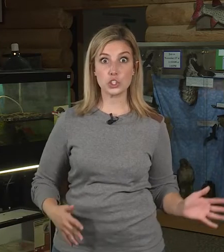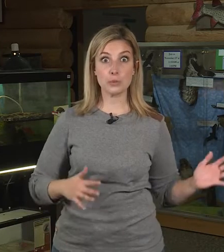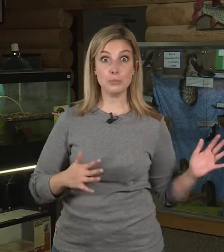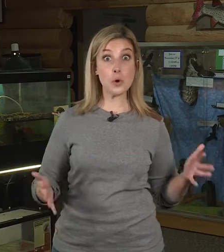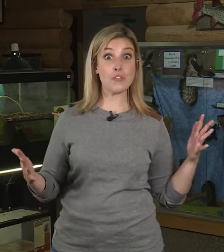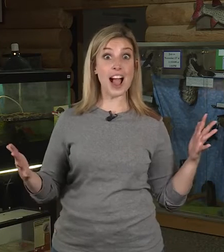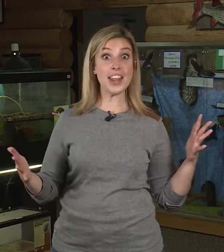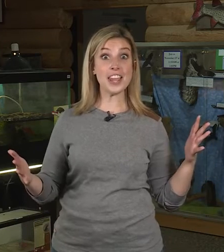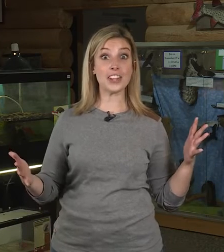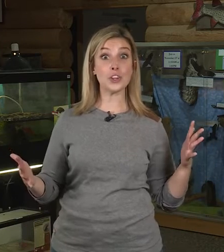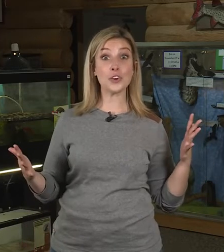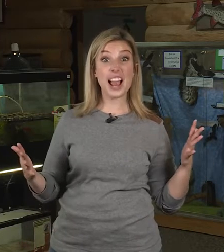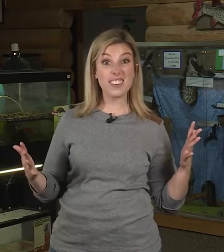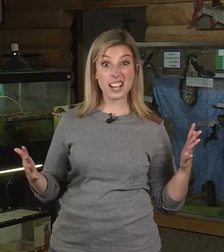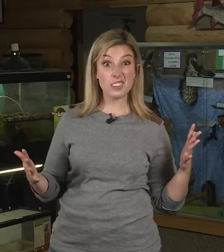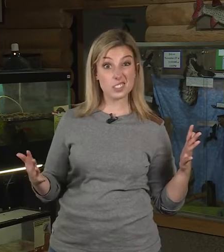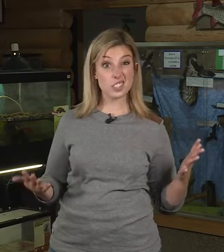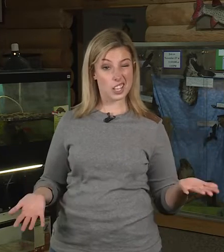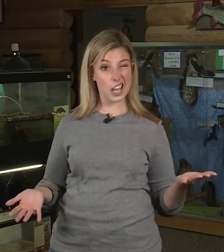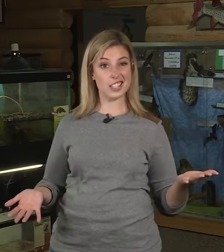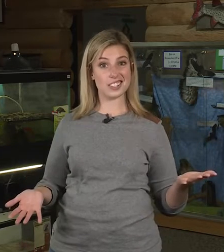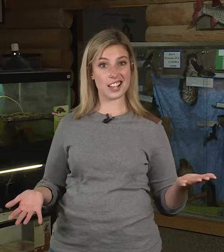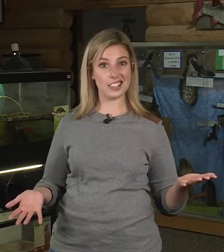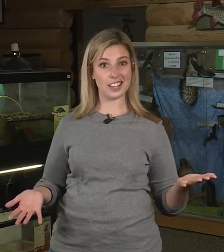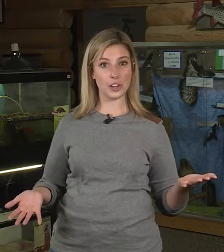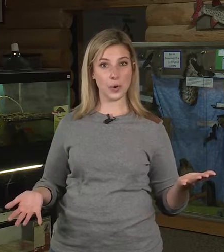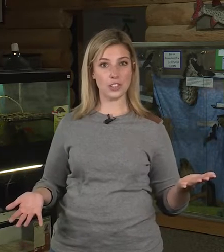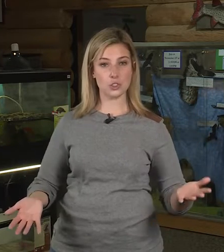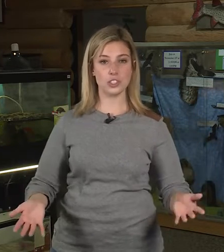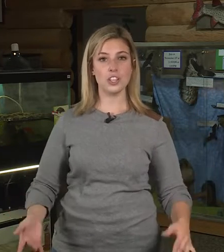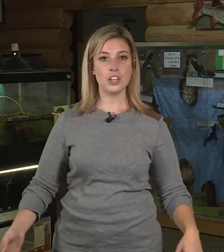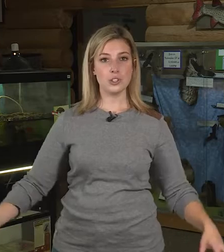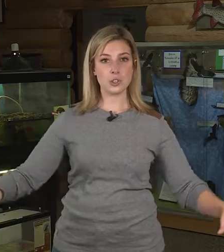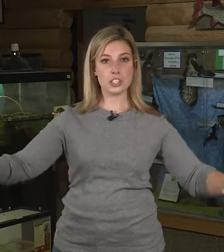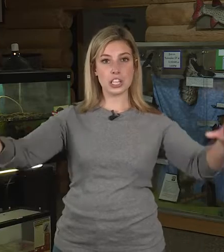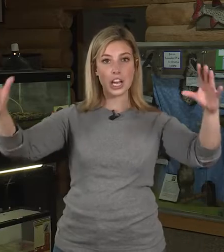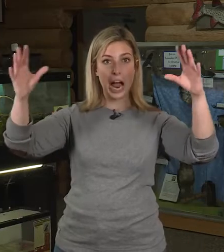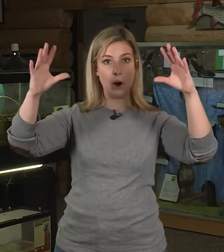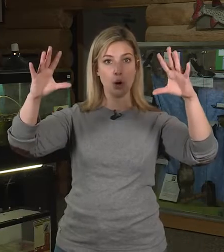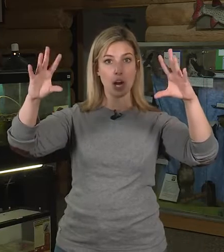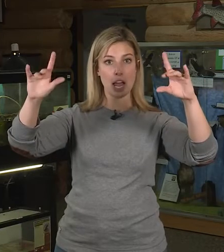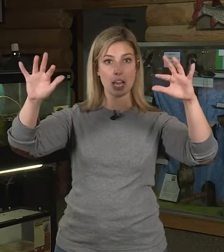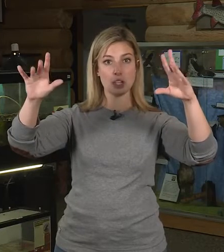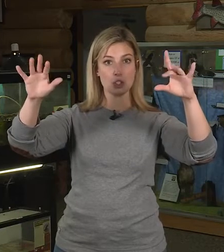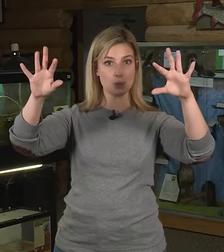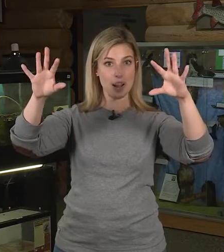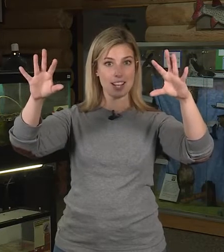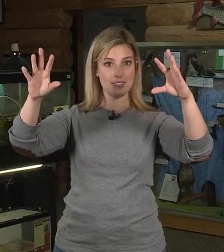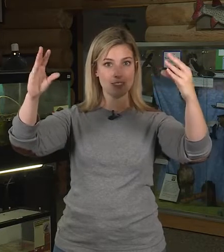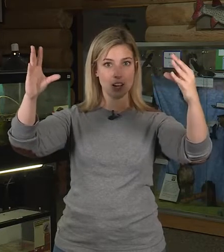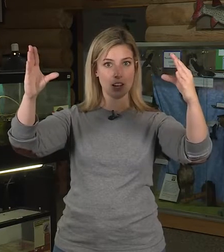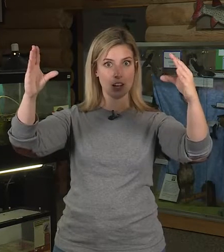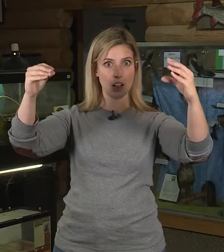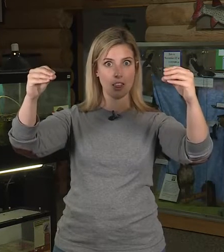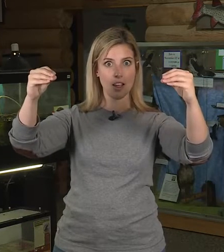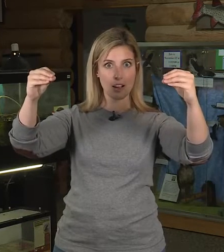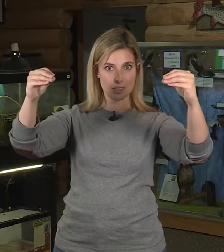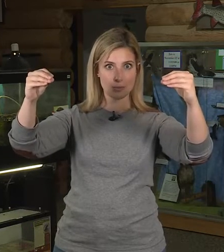to move on and learn how to count to 10 in sign language. So let's get our hands ready, our claws